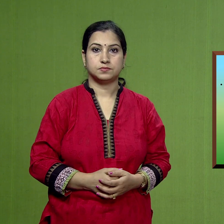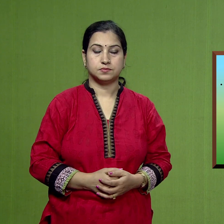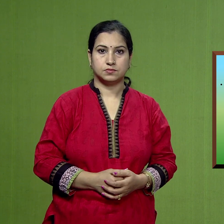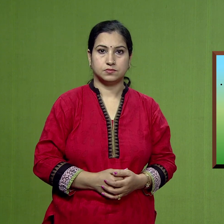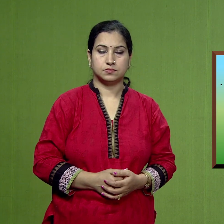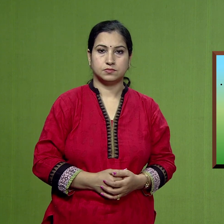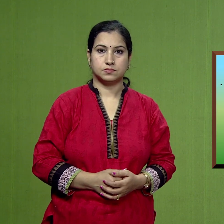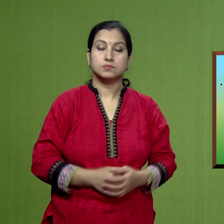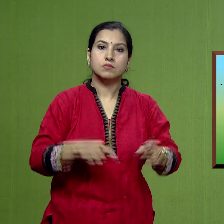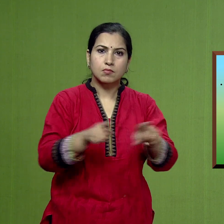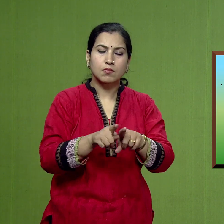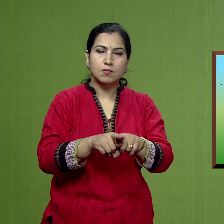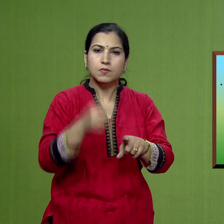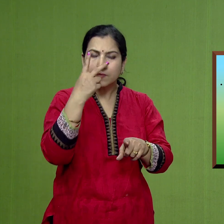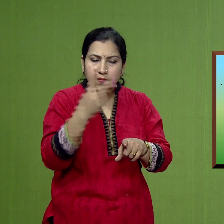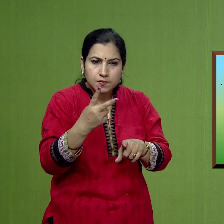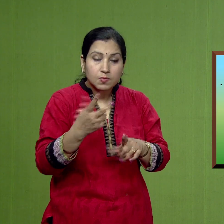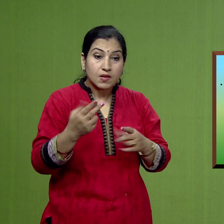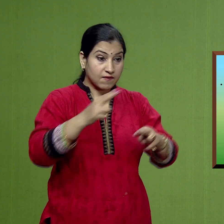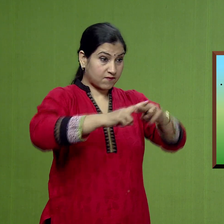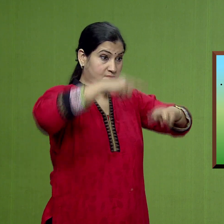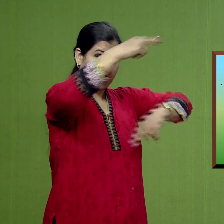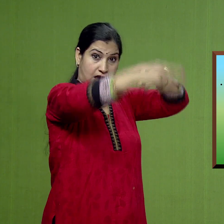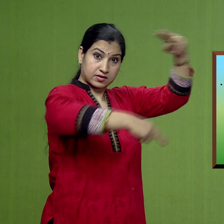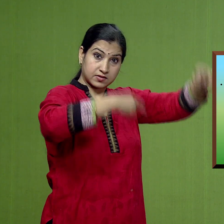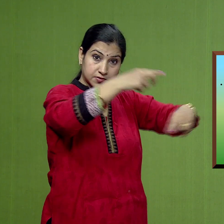You can also ensure that factories should have chimney filters.